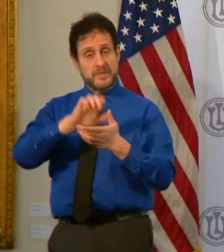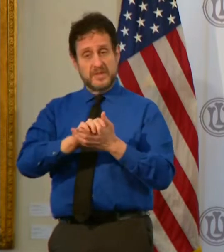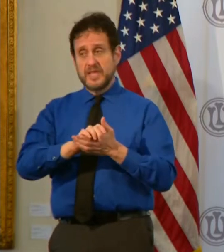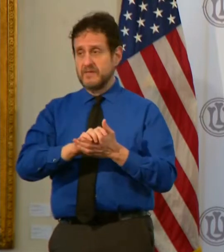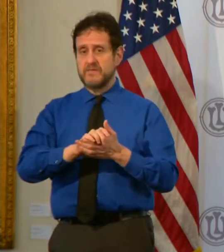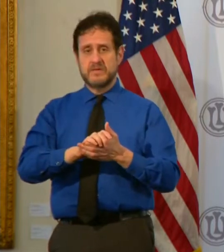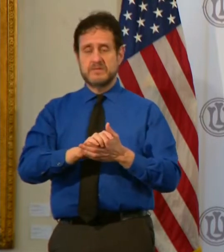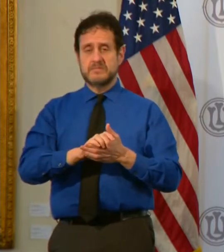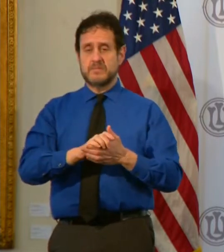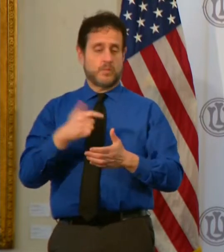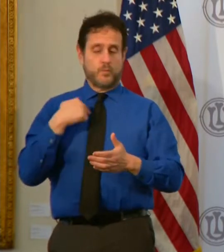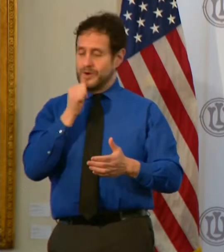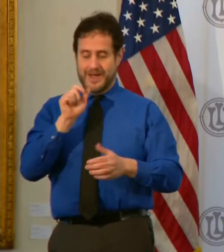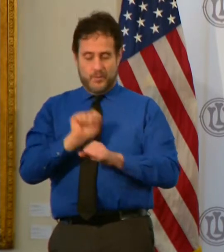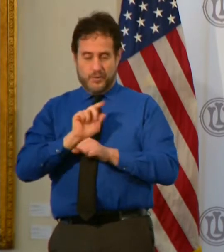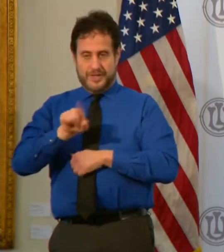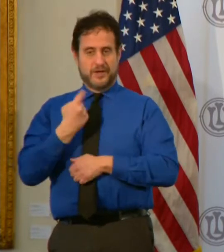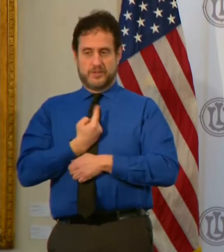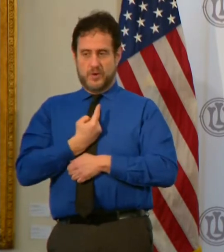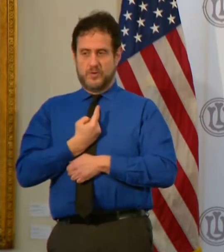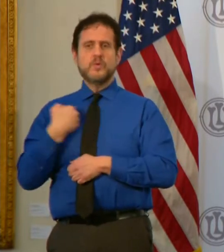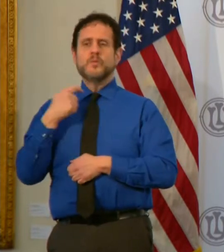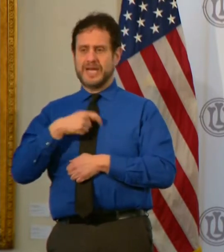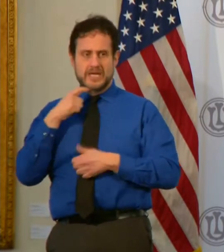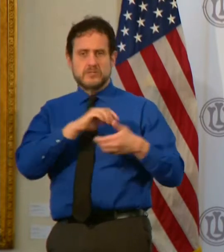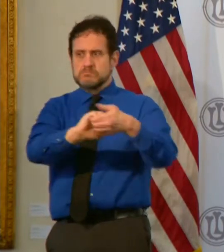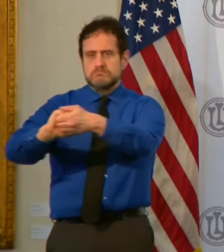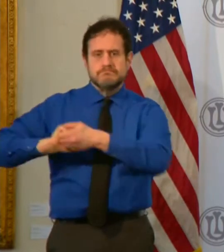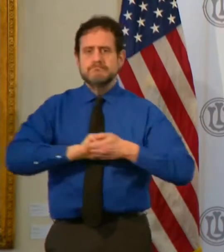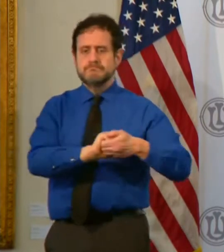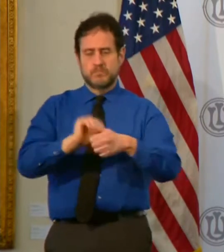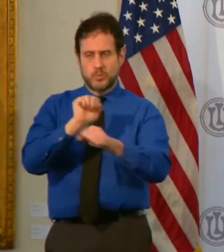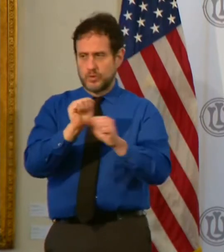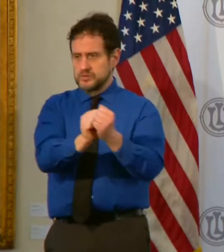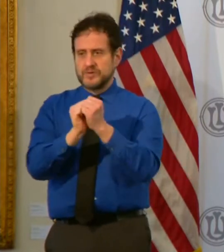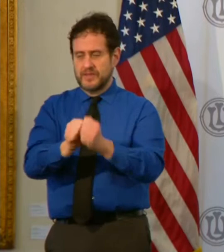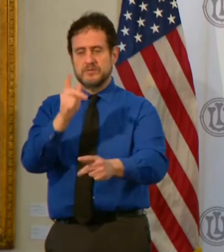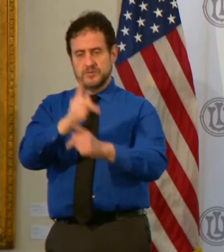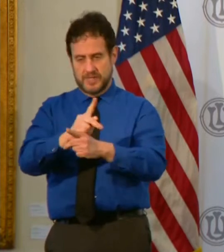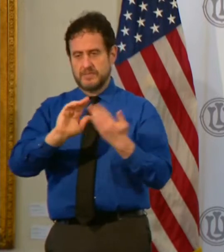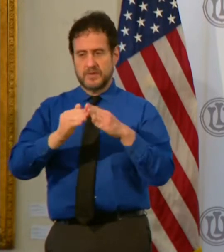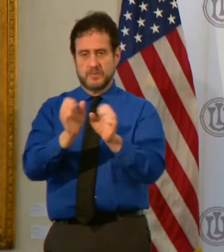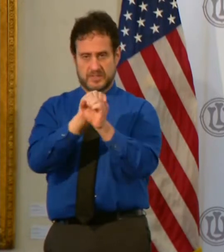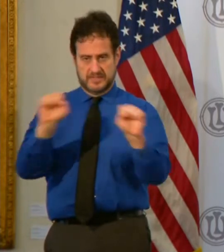collective effort. And we will do whatever it takes to keep our community safe.